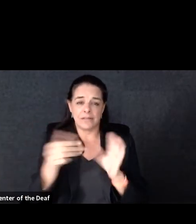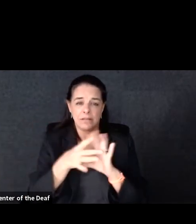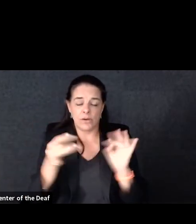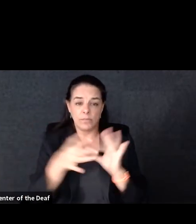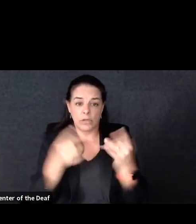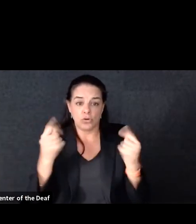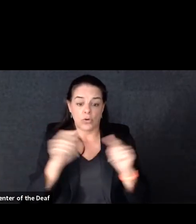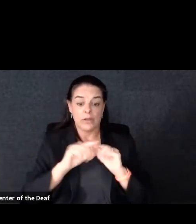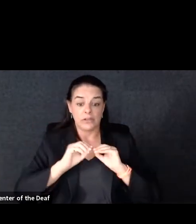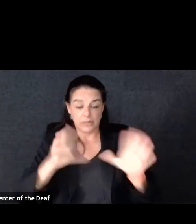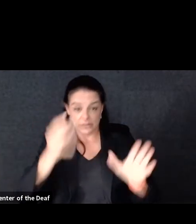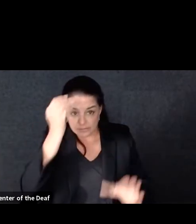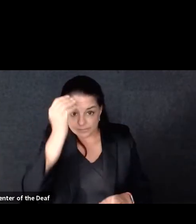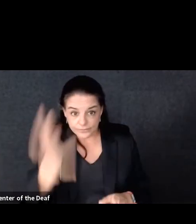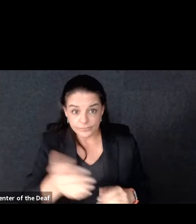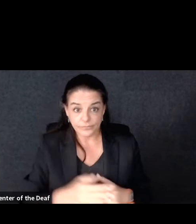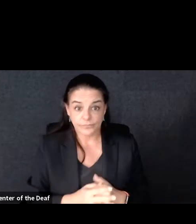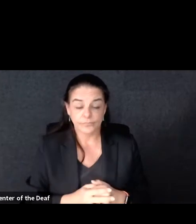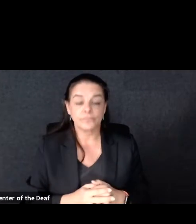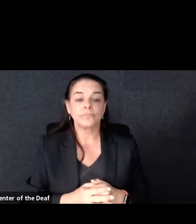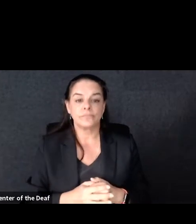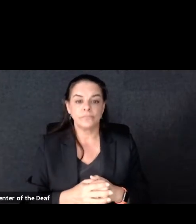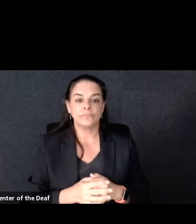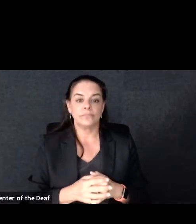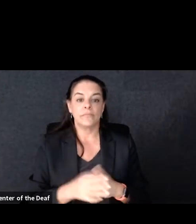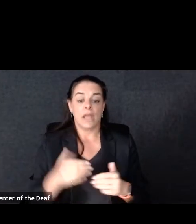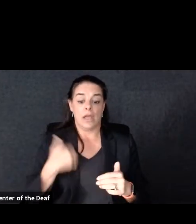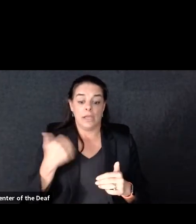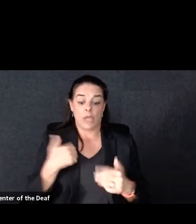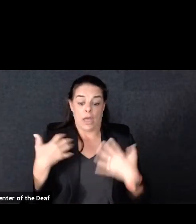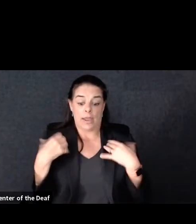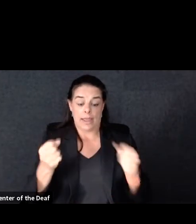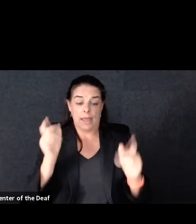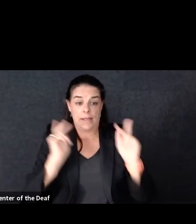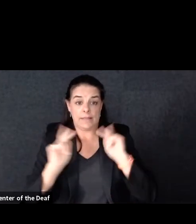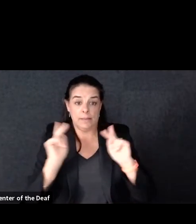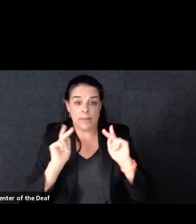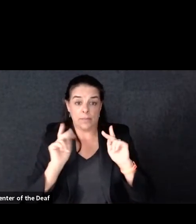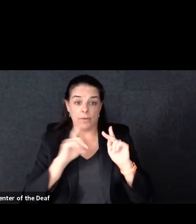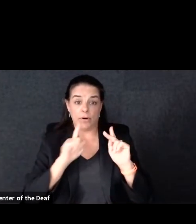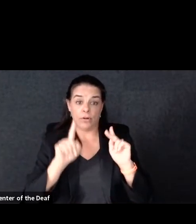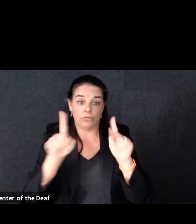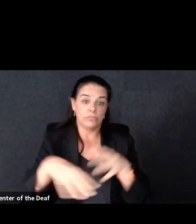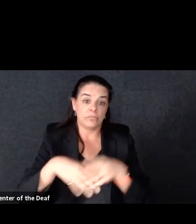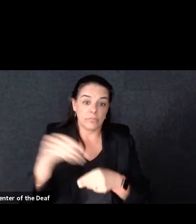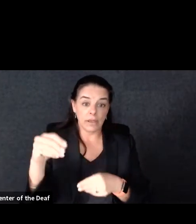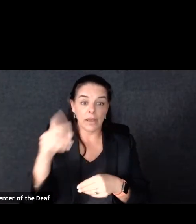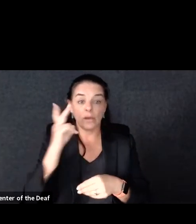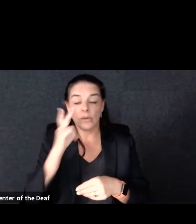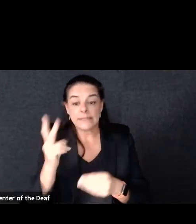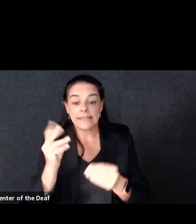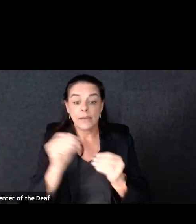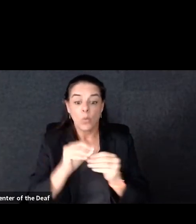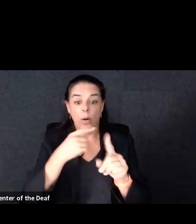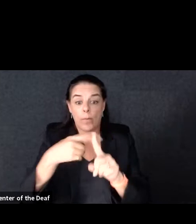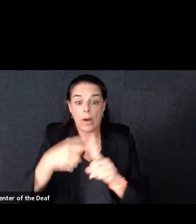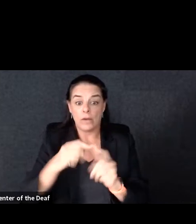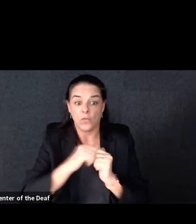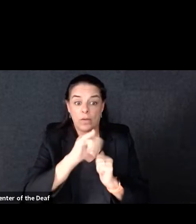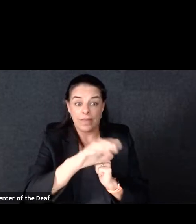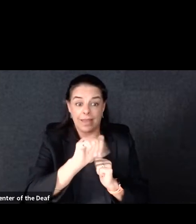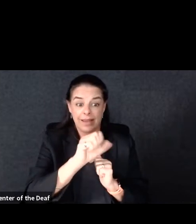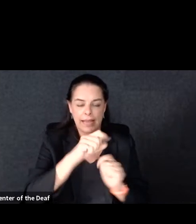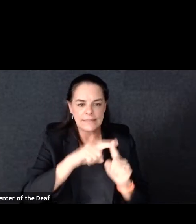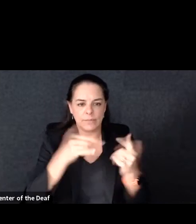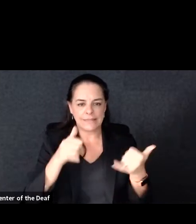out there is while there's the young, healthy folks, are getting out and we see more cases in that population, there's still interaction with